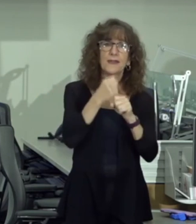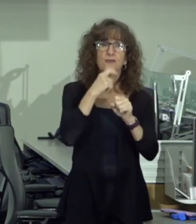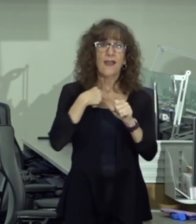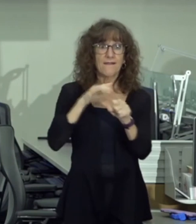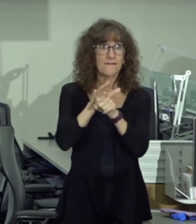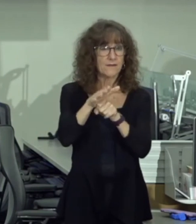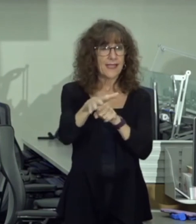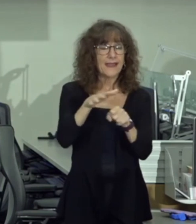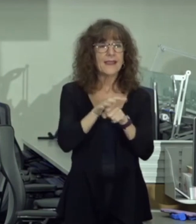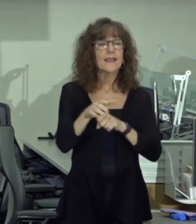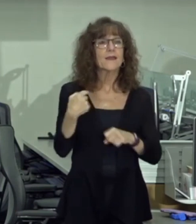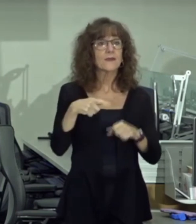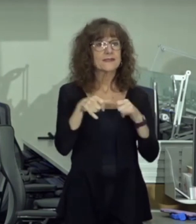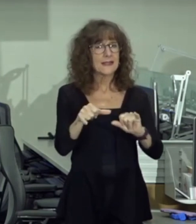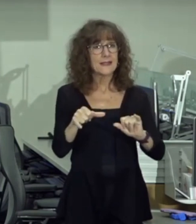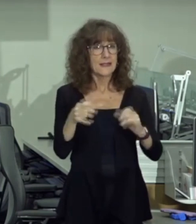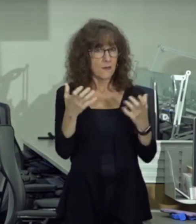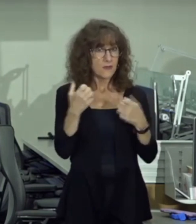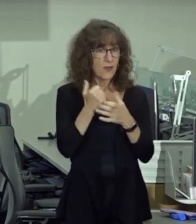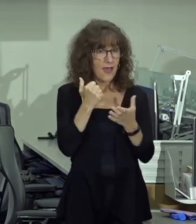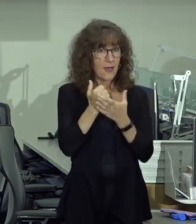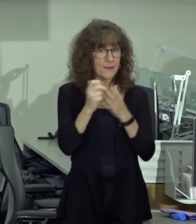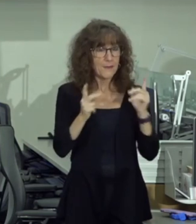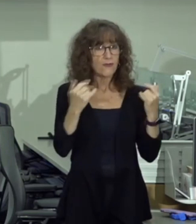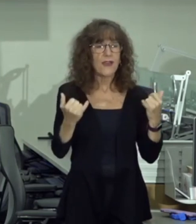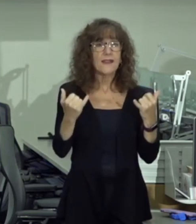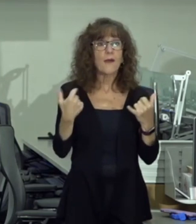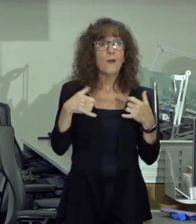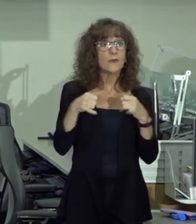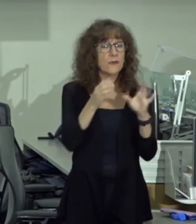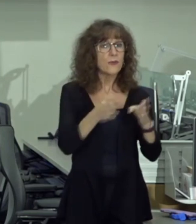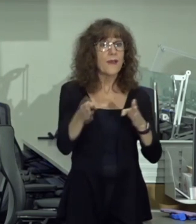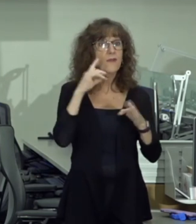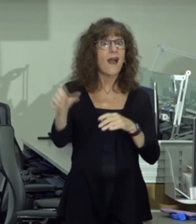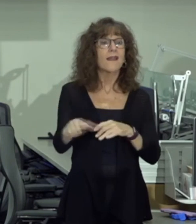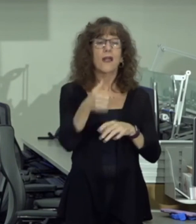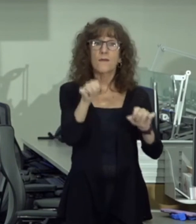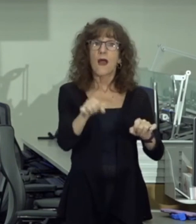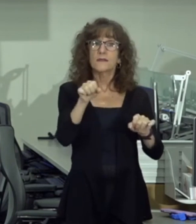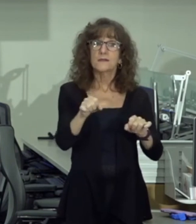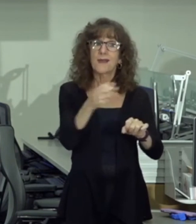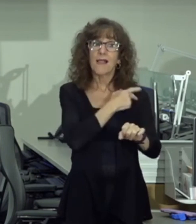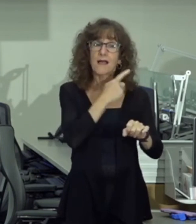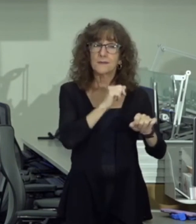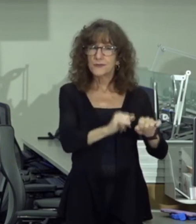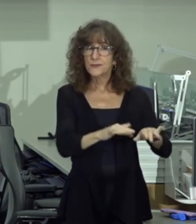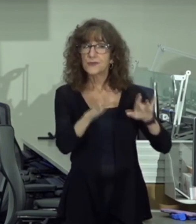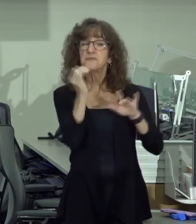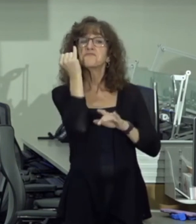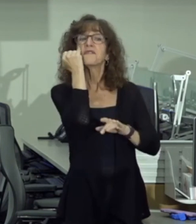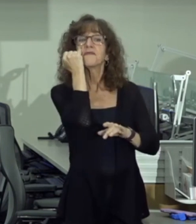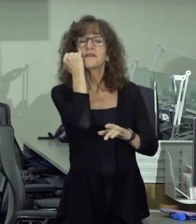enough. While we're still in the fight to help our residents right now, and we are prepared for another possible hospital surge just in